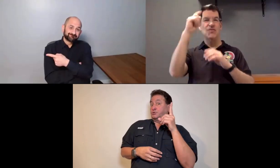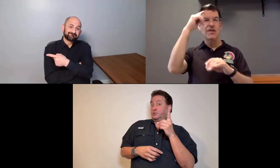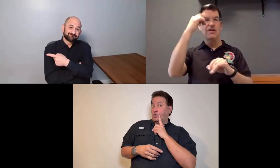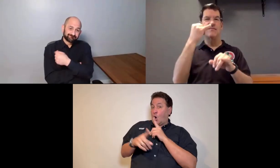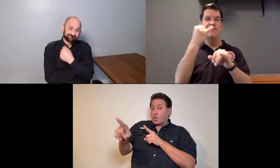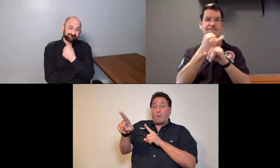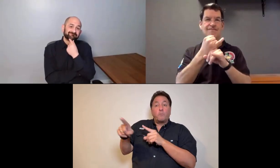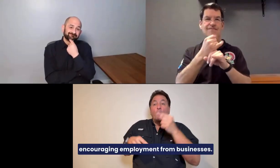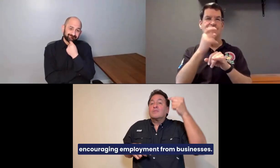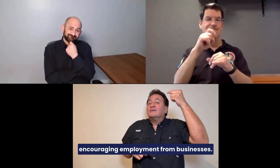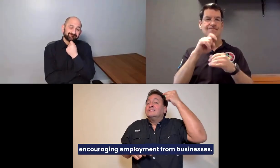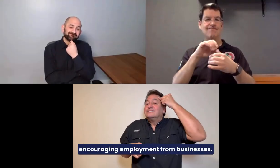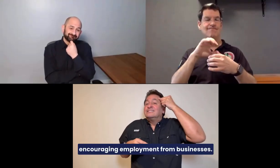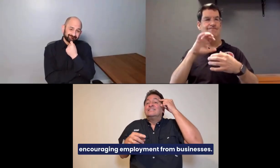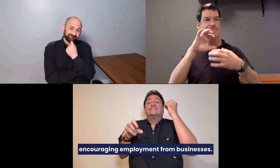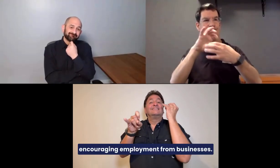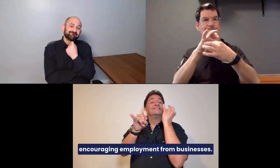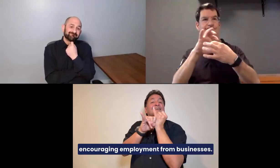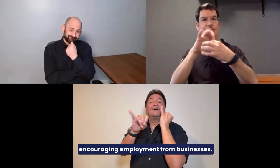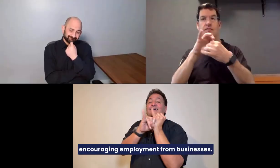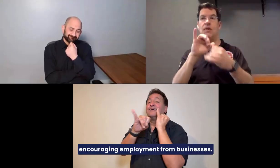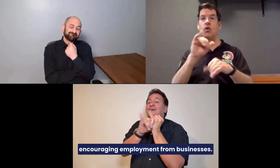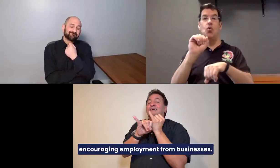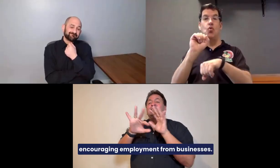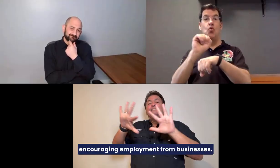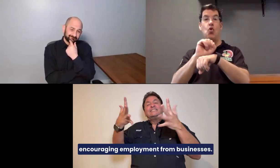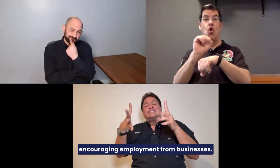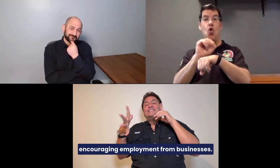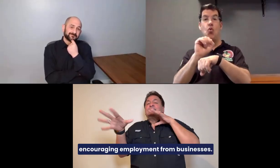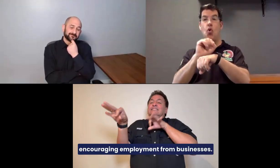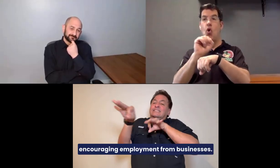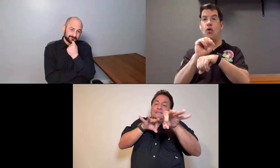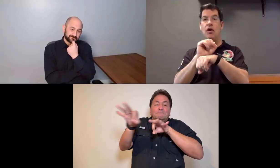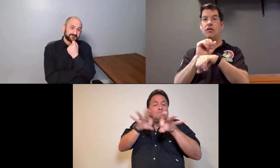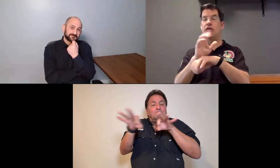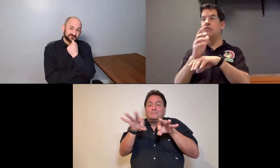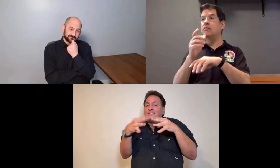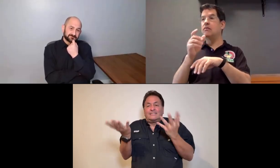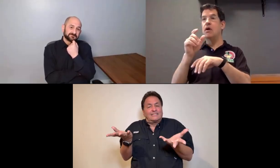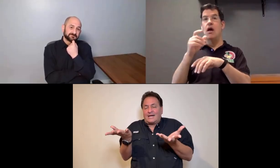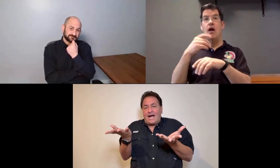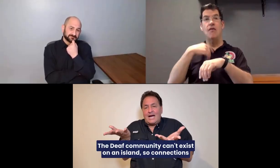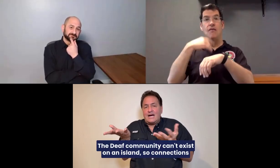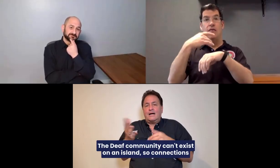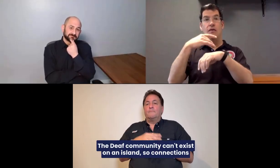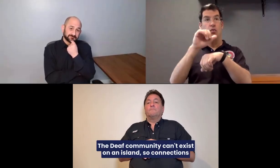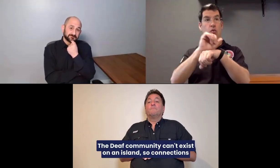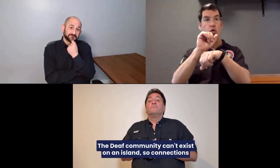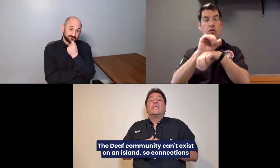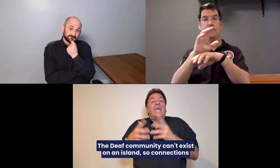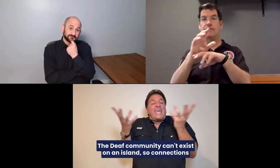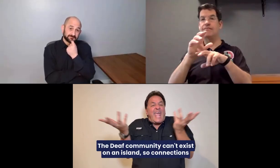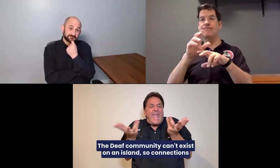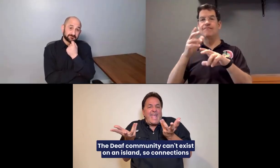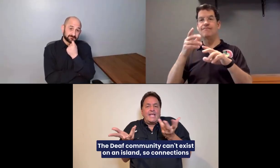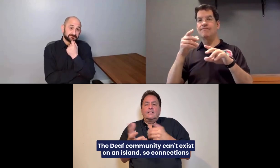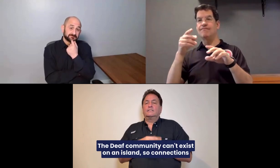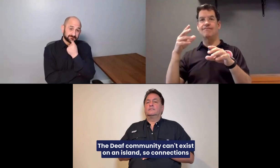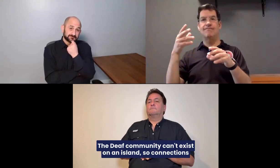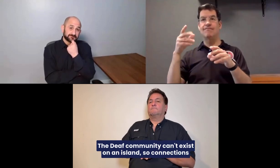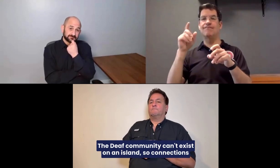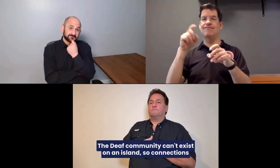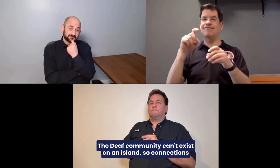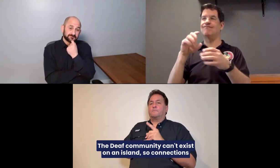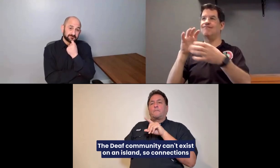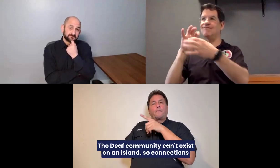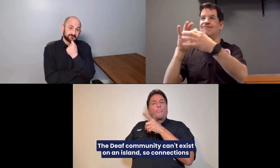coalition, encouraging employment from businesses. The deaf community can't exist